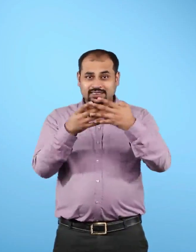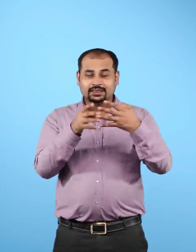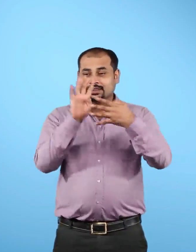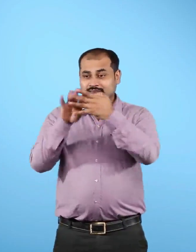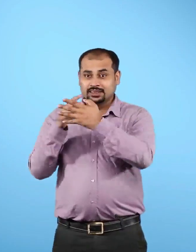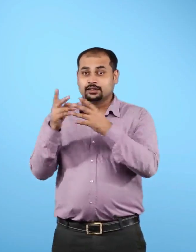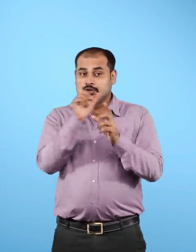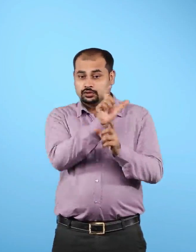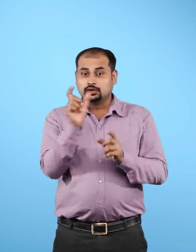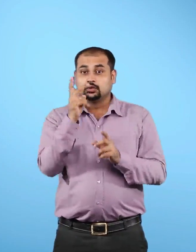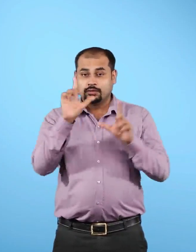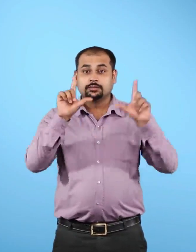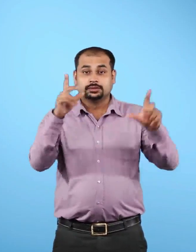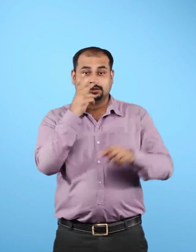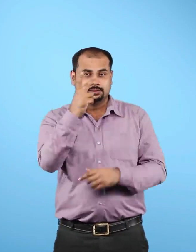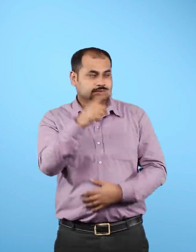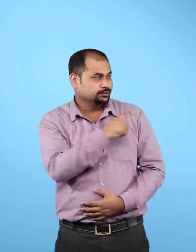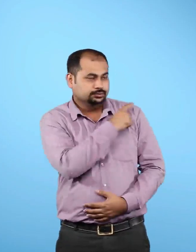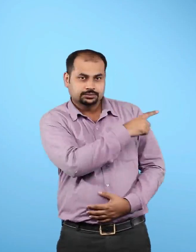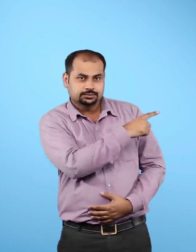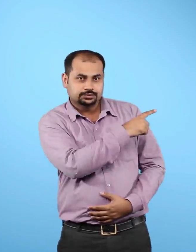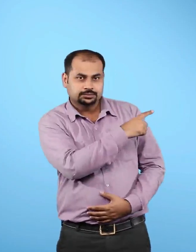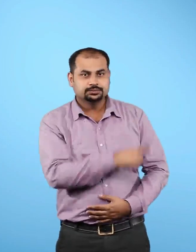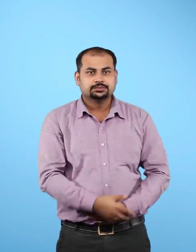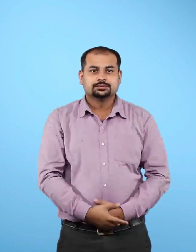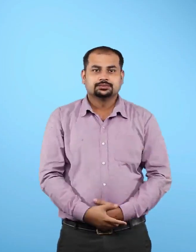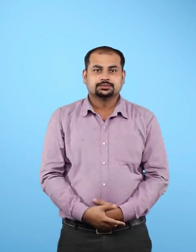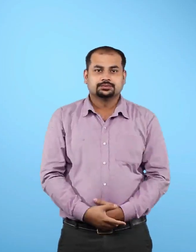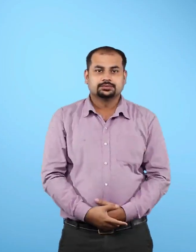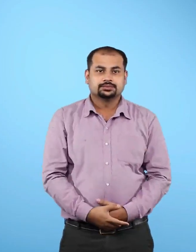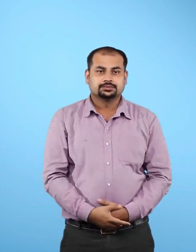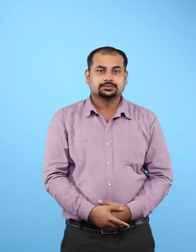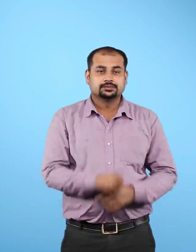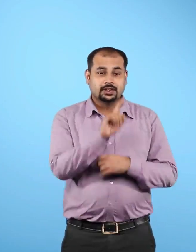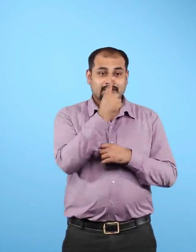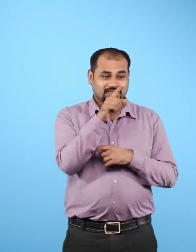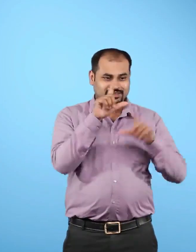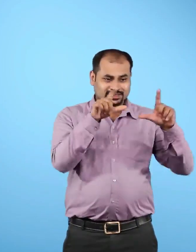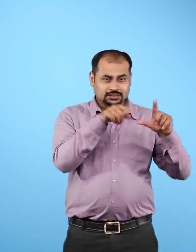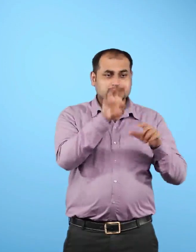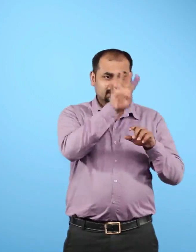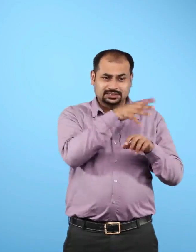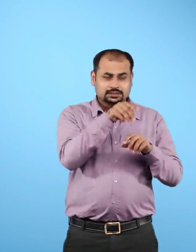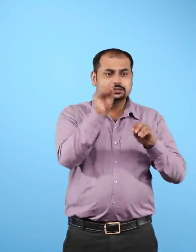below. Under the first grid is written, make a nice design by coloring